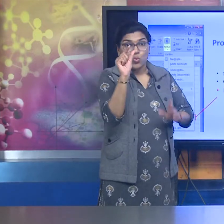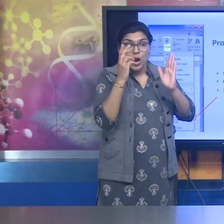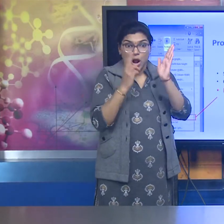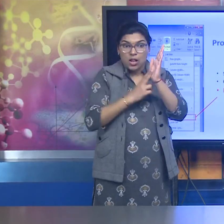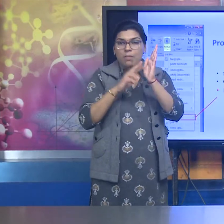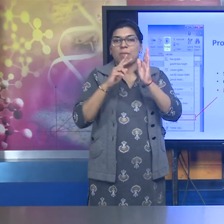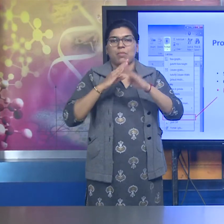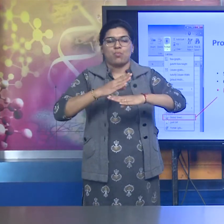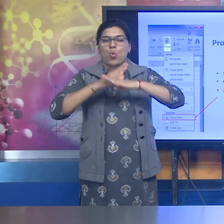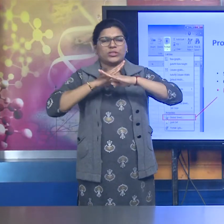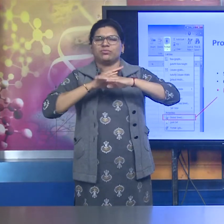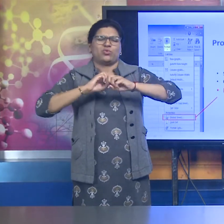and